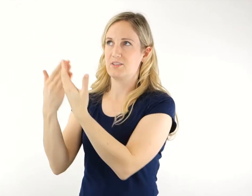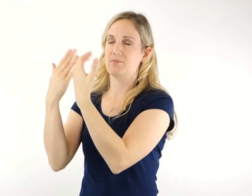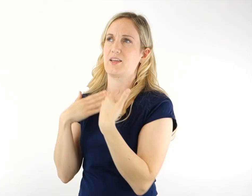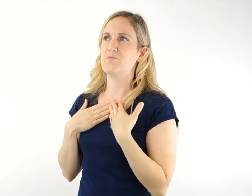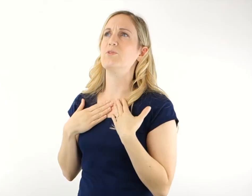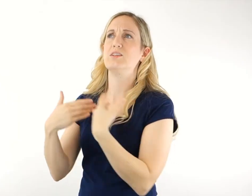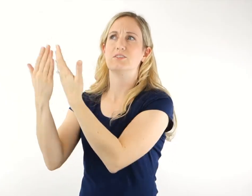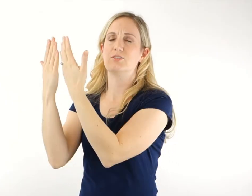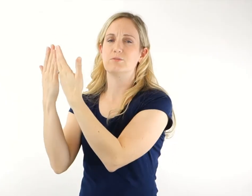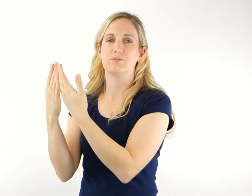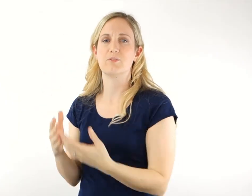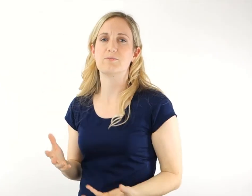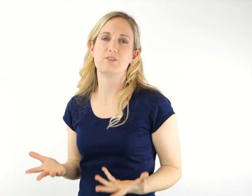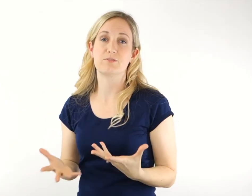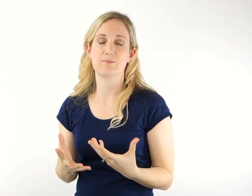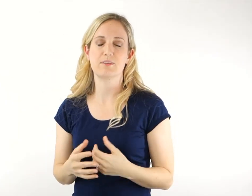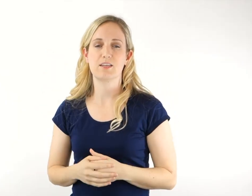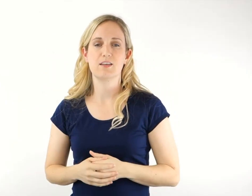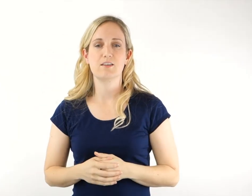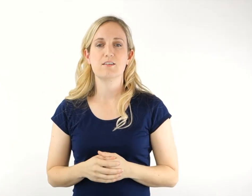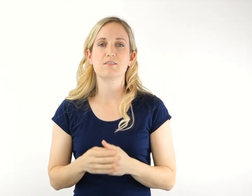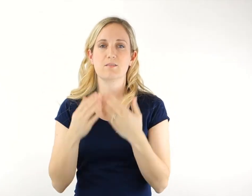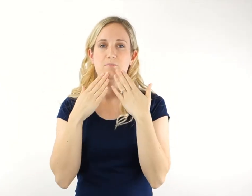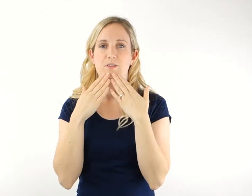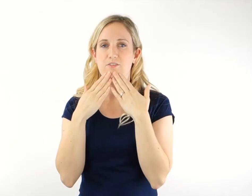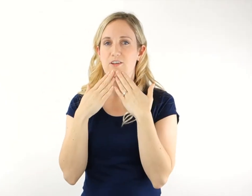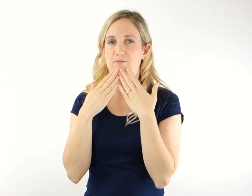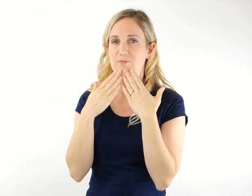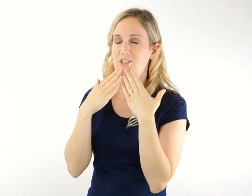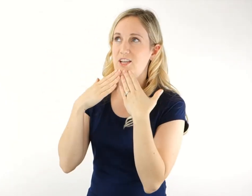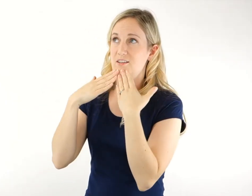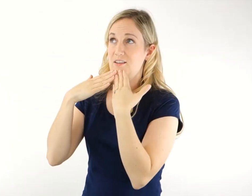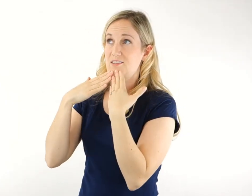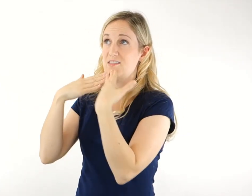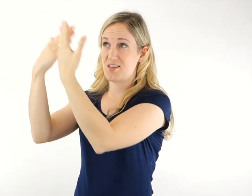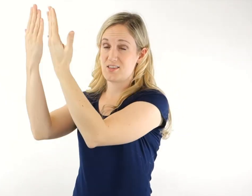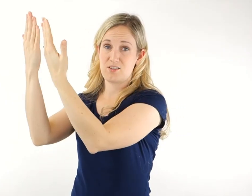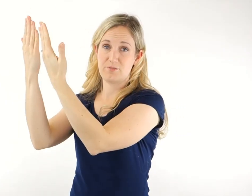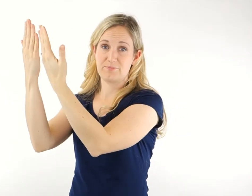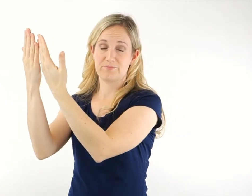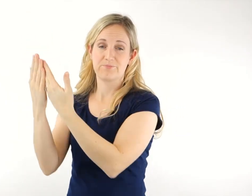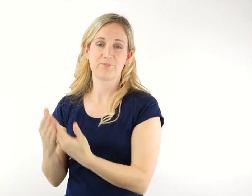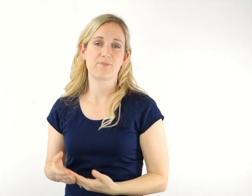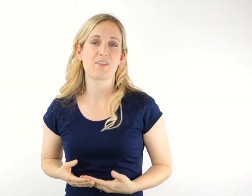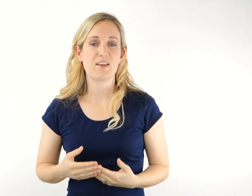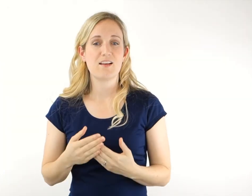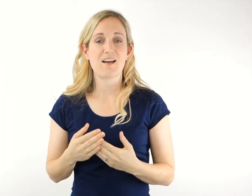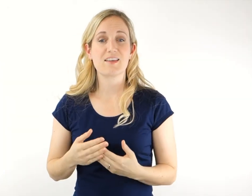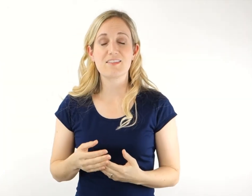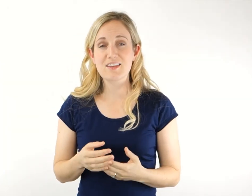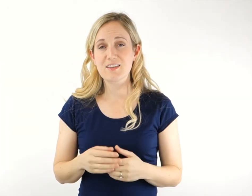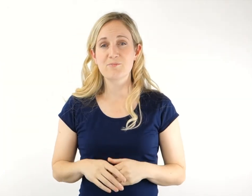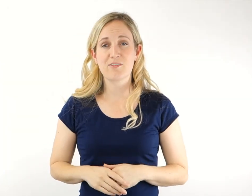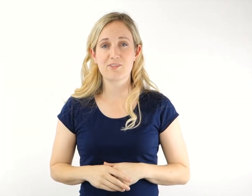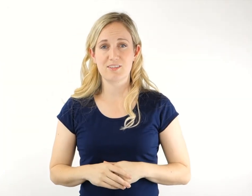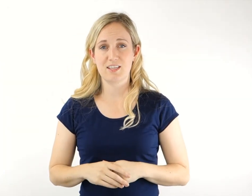to him, like, I'm willing to do what you want me to do or something. So make sure you come from the chin and say thank you. I thank him